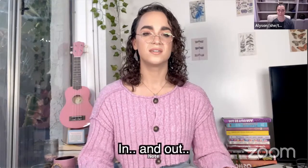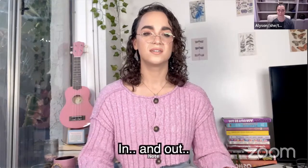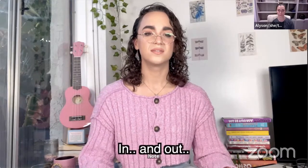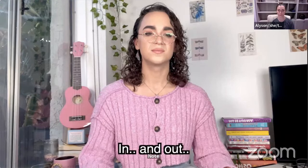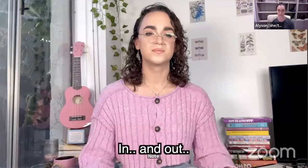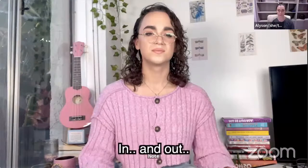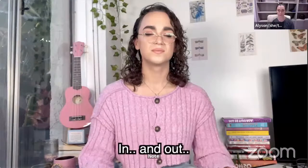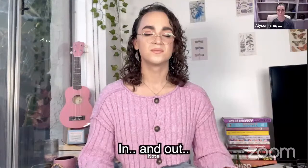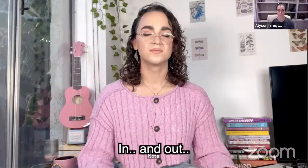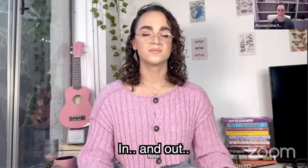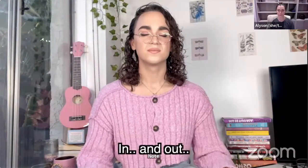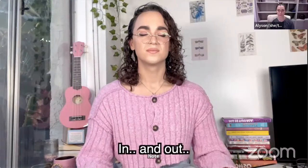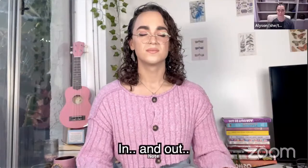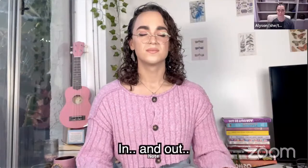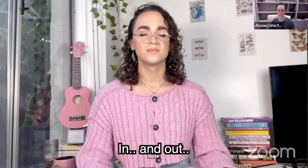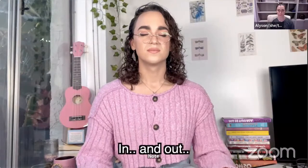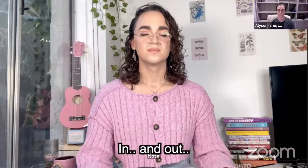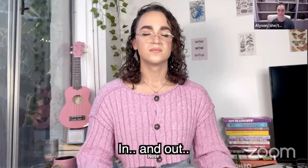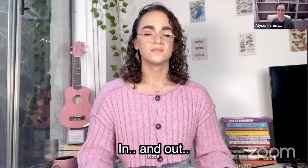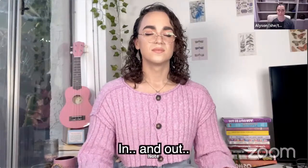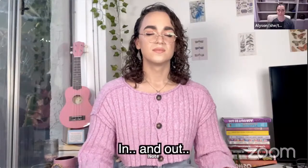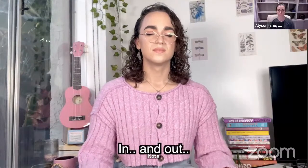in.